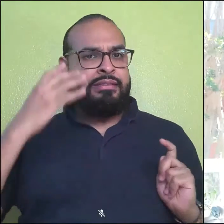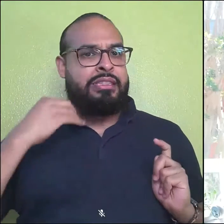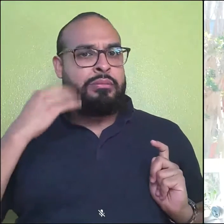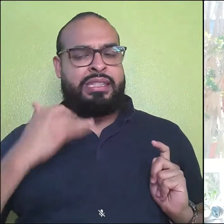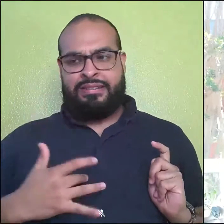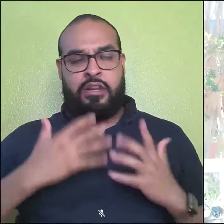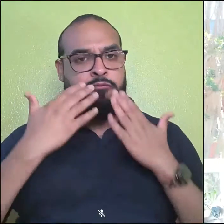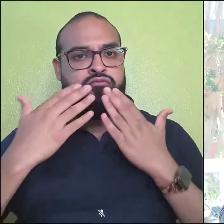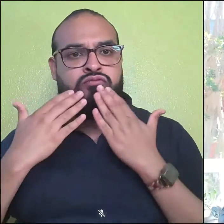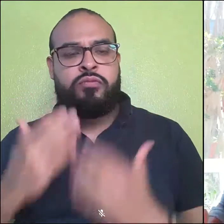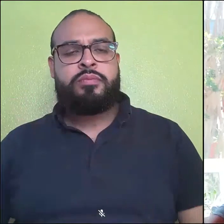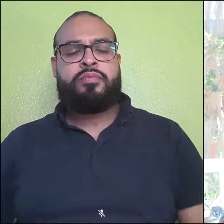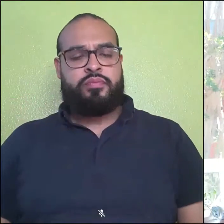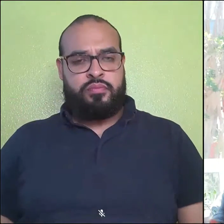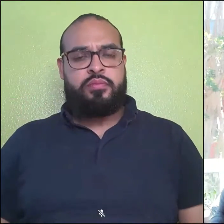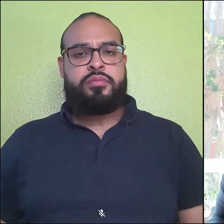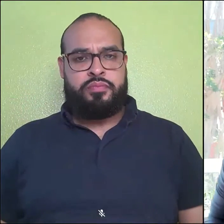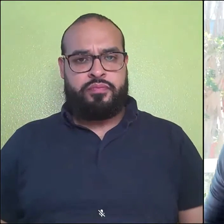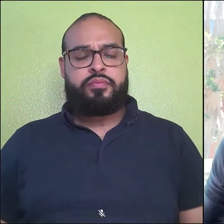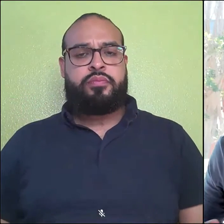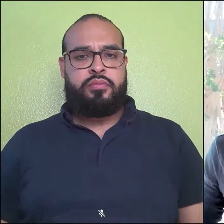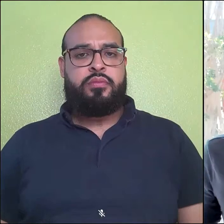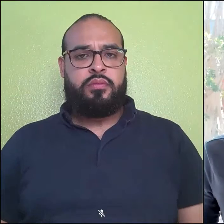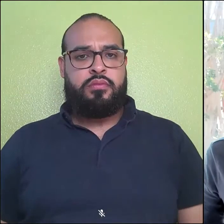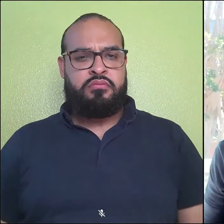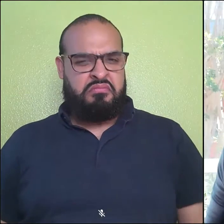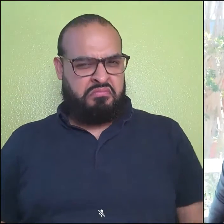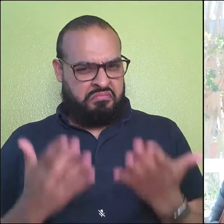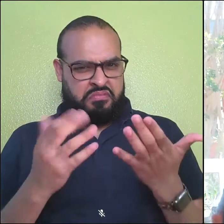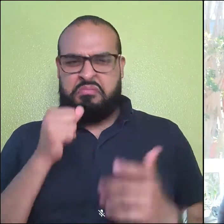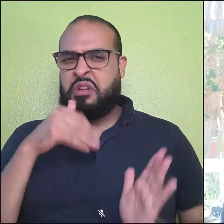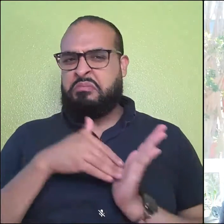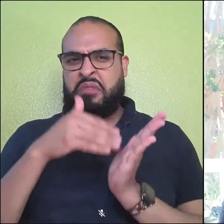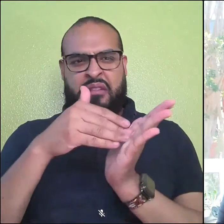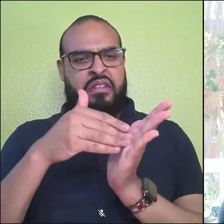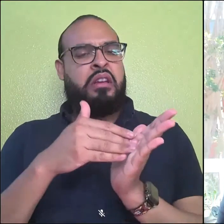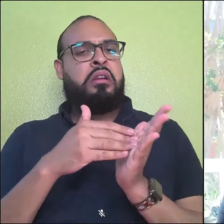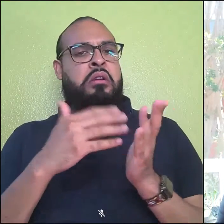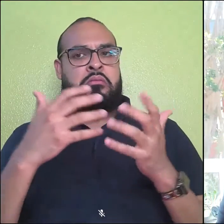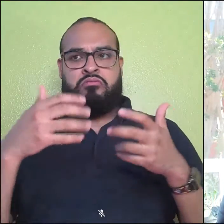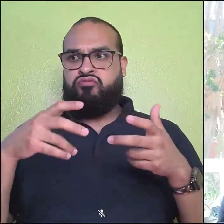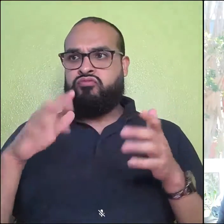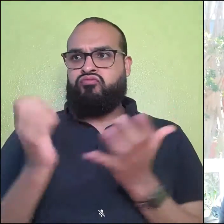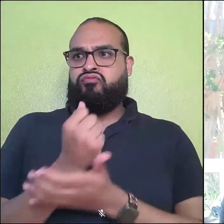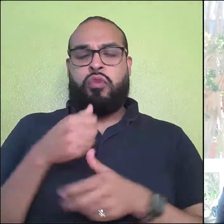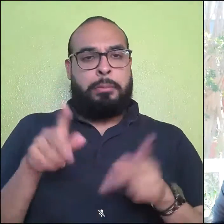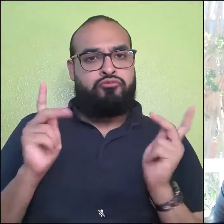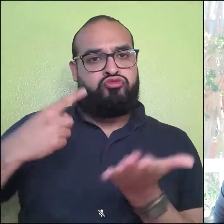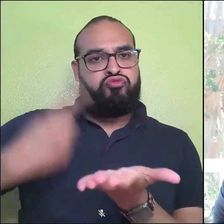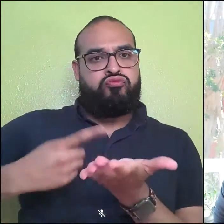moment to really talk about these challenging, maybe not talked often